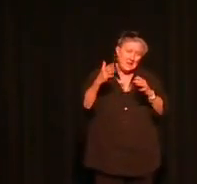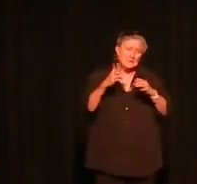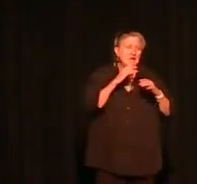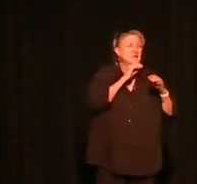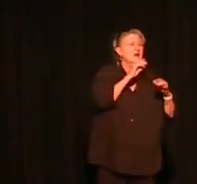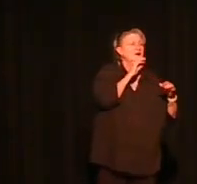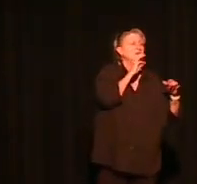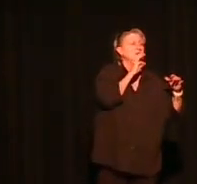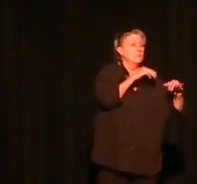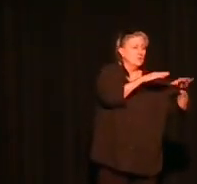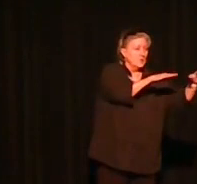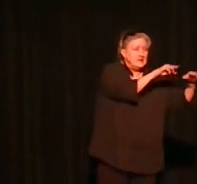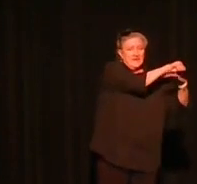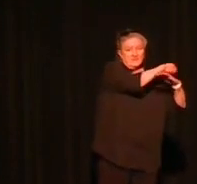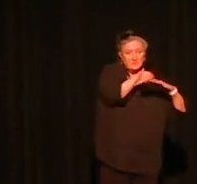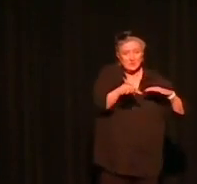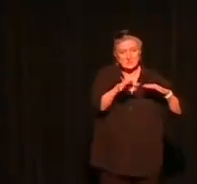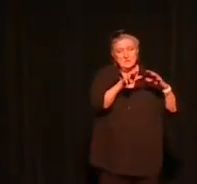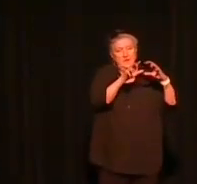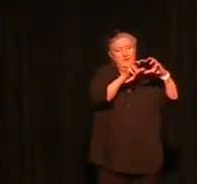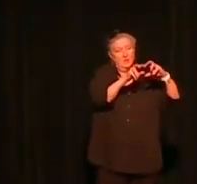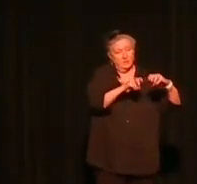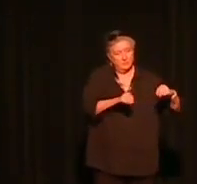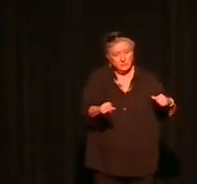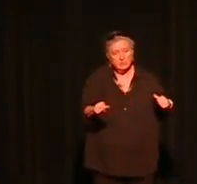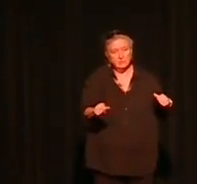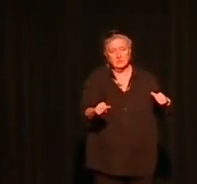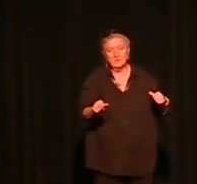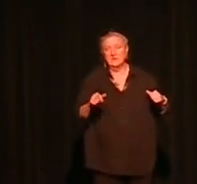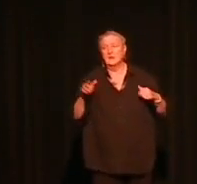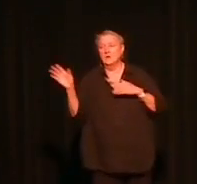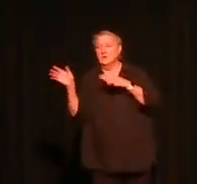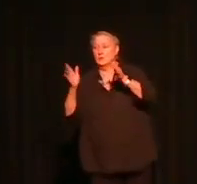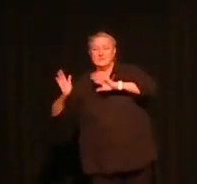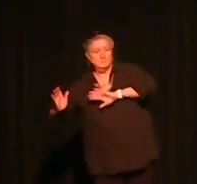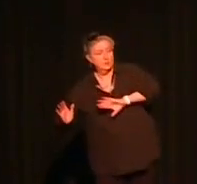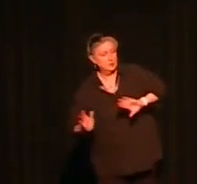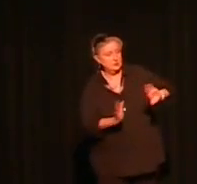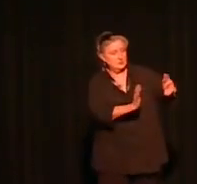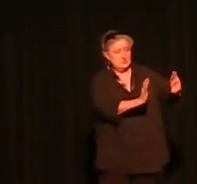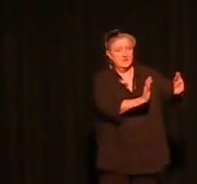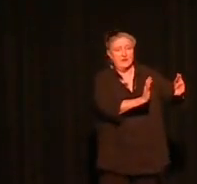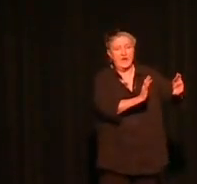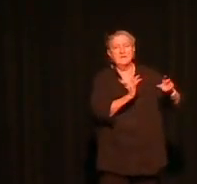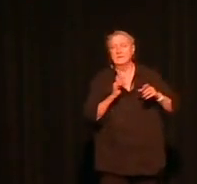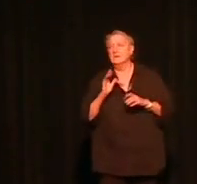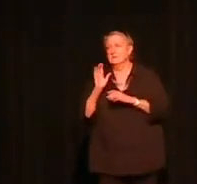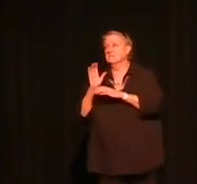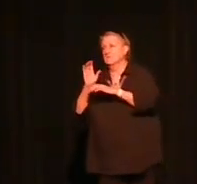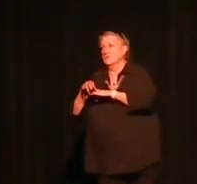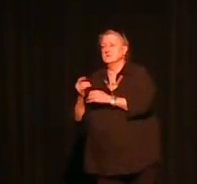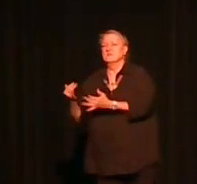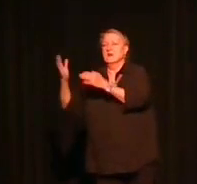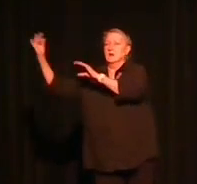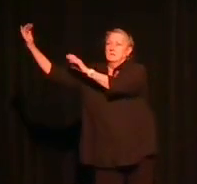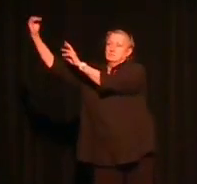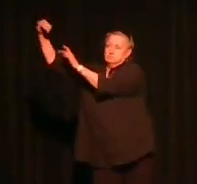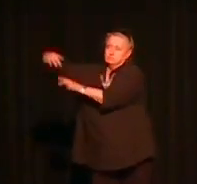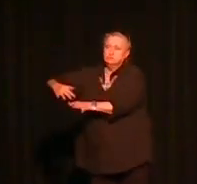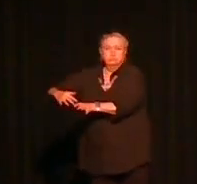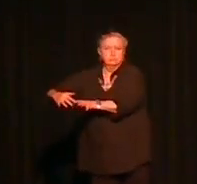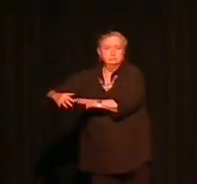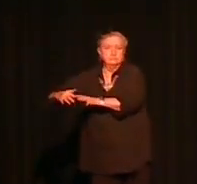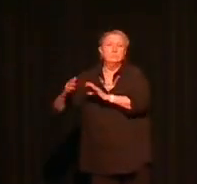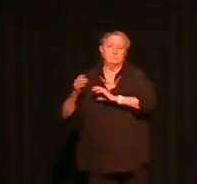marine influence may break down and be pushed out by those winds, and they could mix down into that front country in which they've